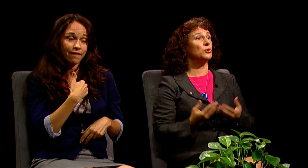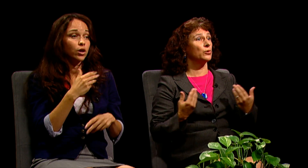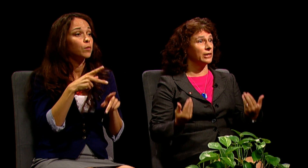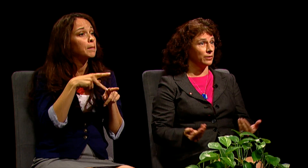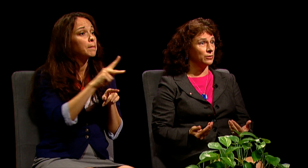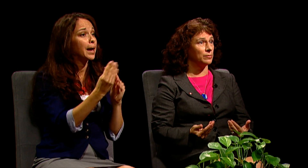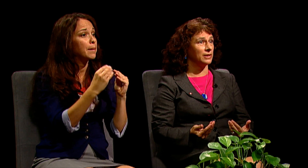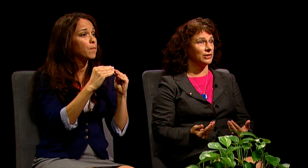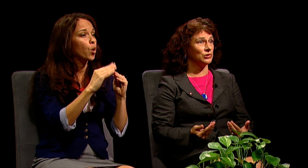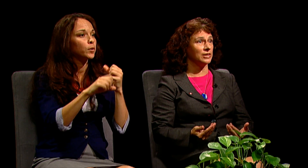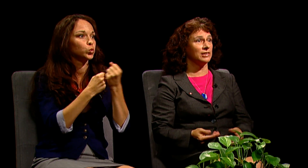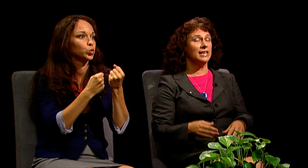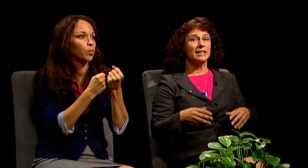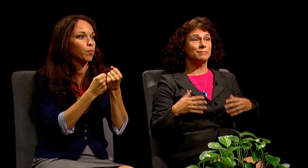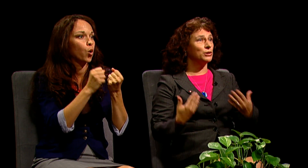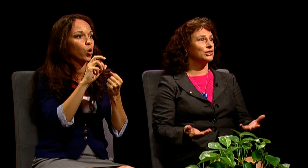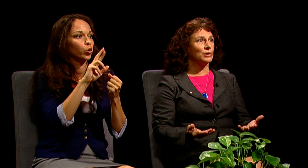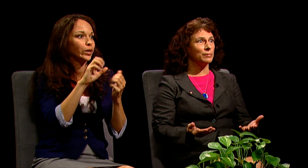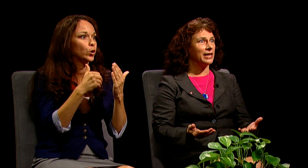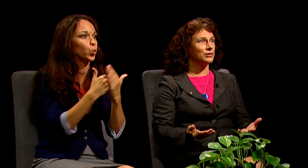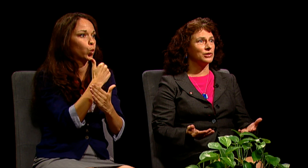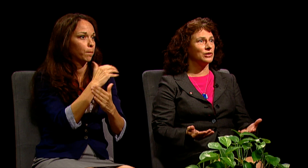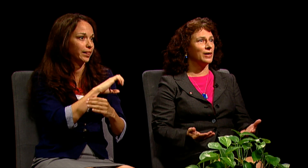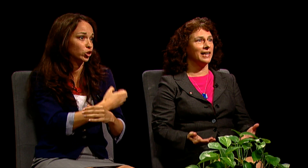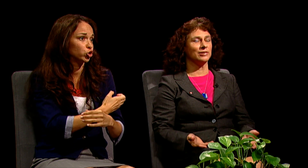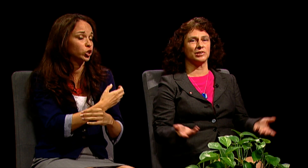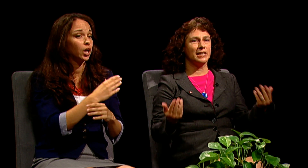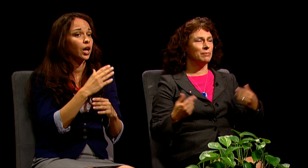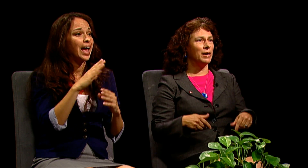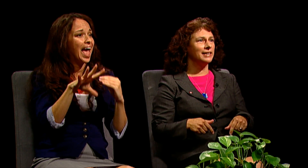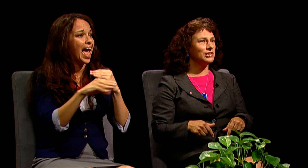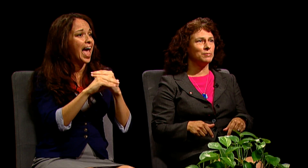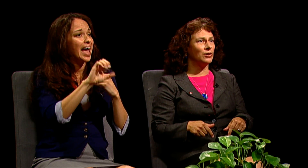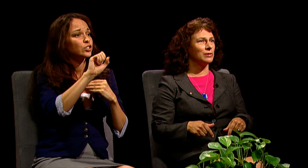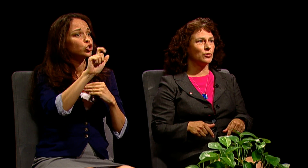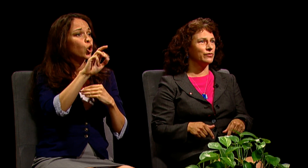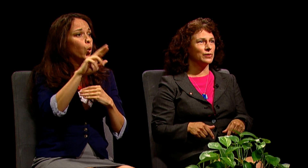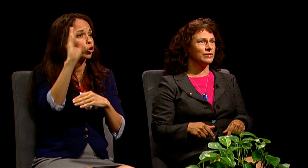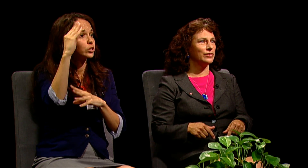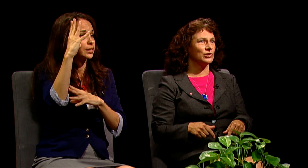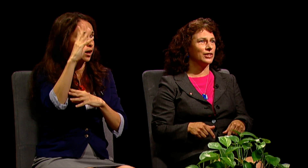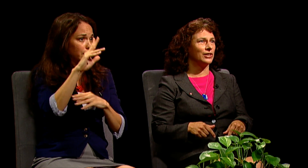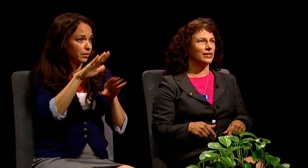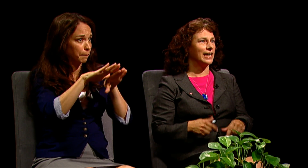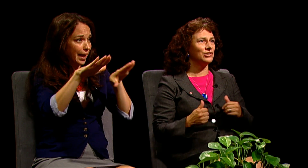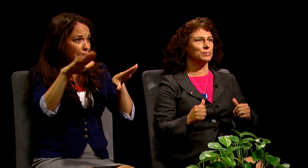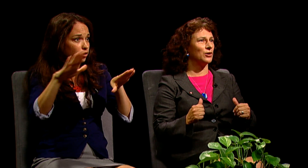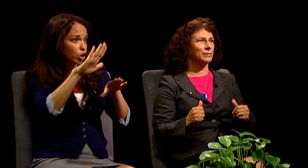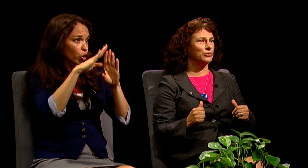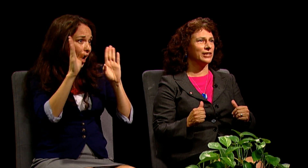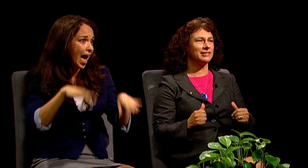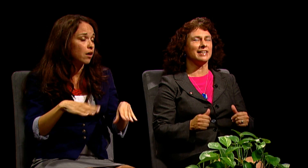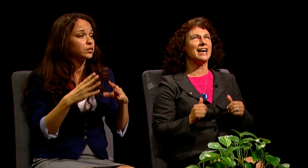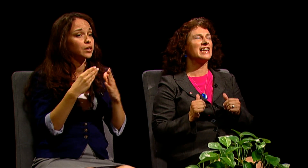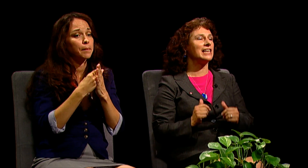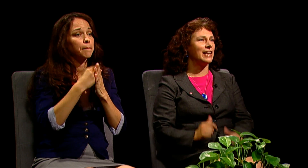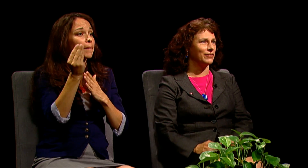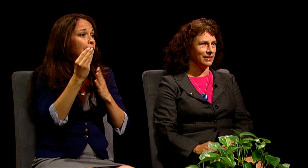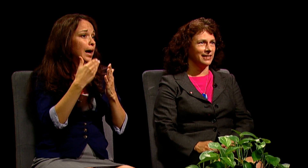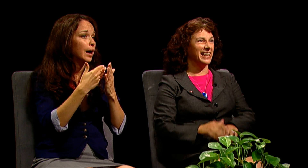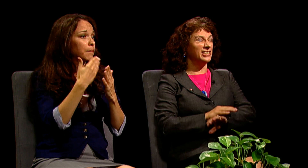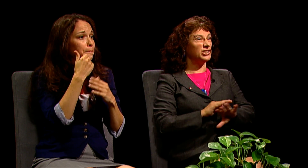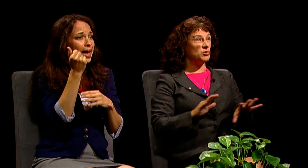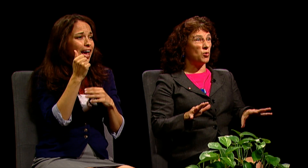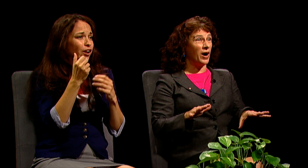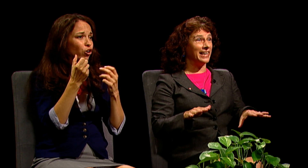you're supporting renewable energies. Put solar panels on your house. Buy a smaller, more fuel-efficient car. I just bought a Prius. I love